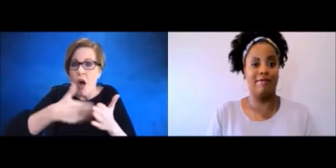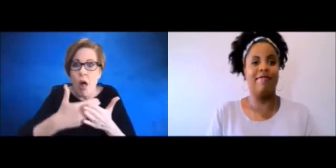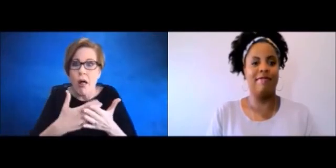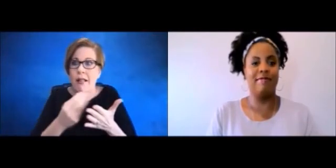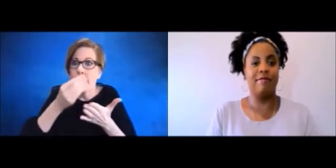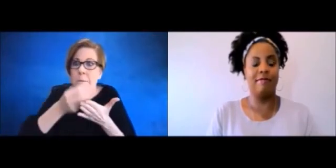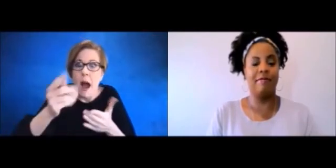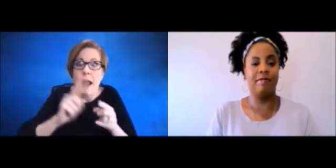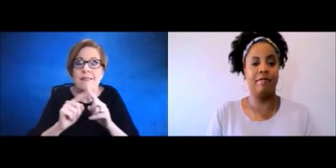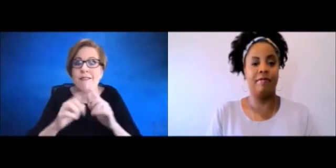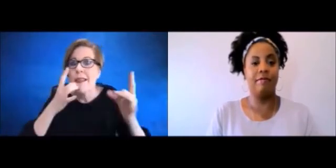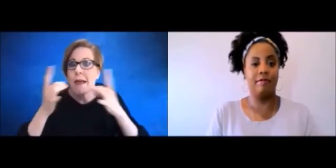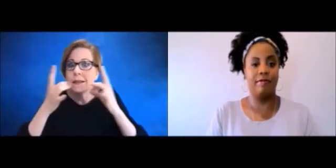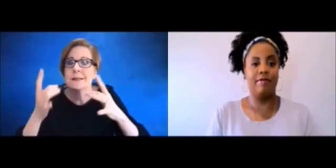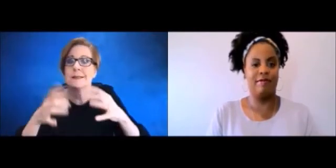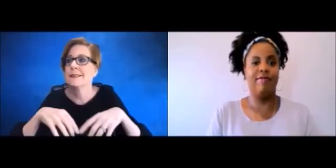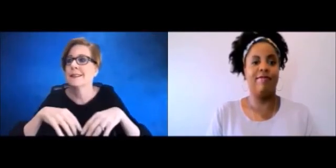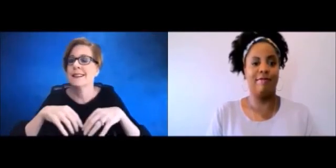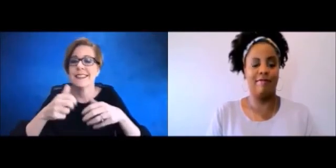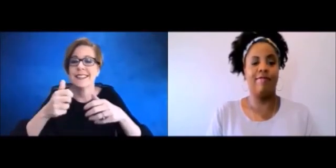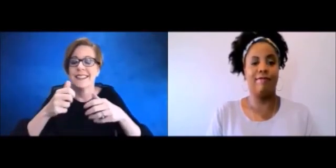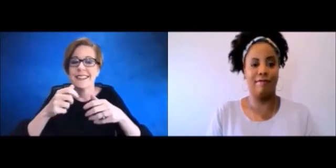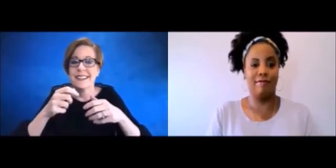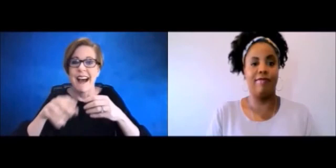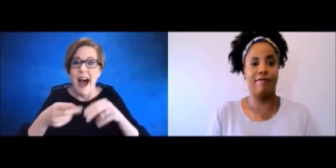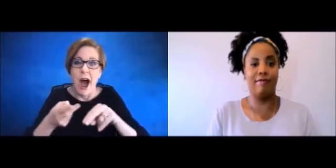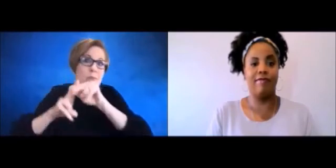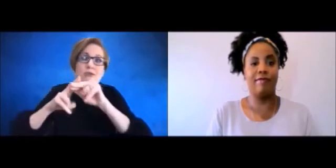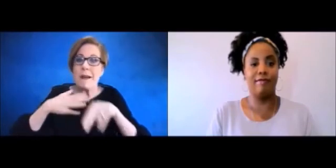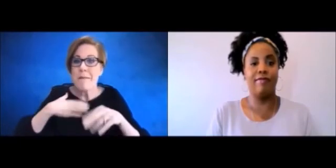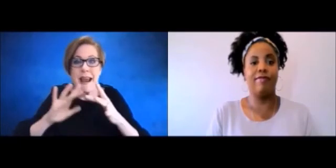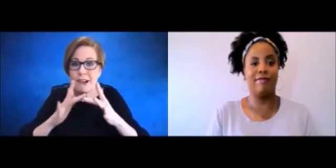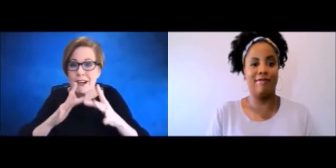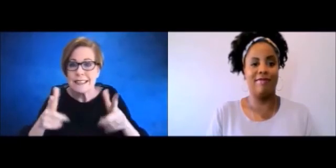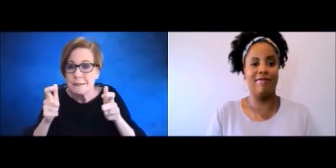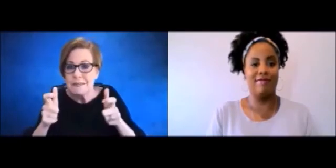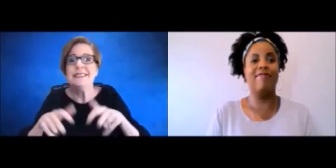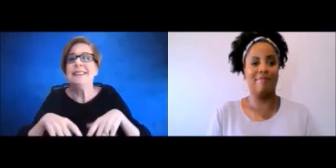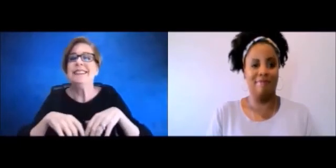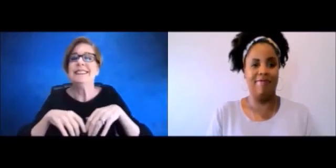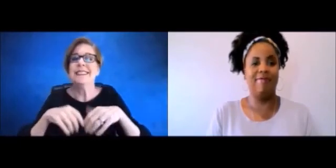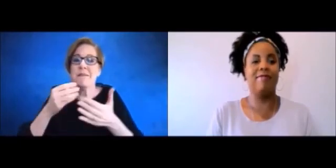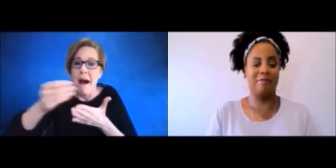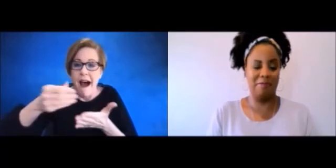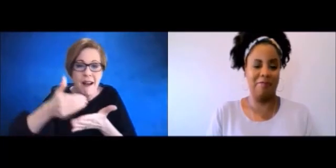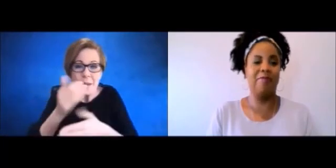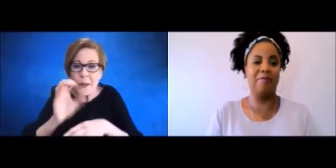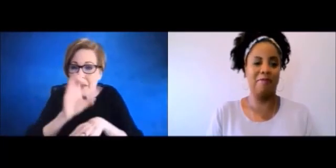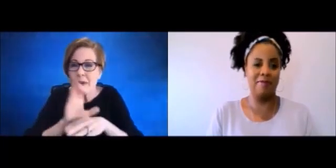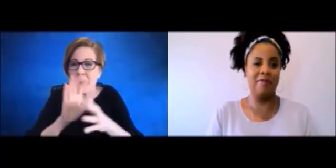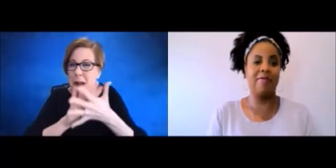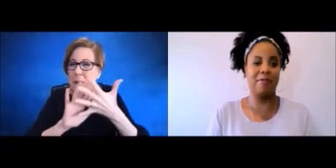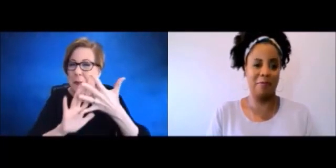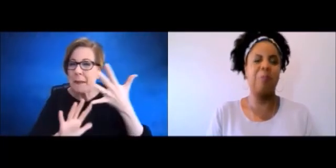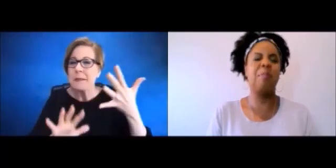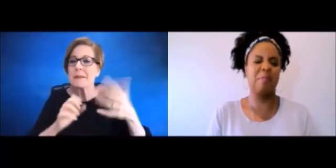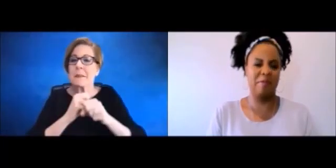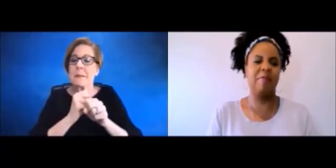of lights, and I got the top internet speed, and I had to get a new computer because mine was a little too old to provide